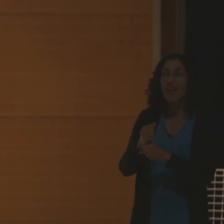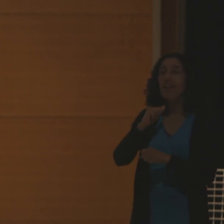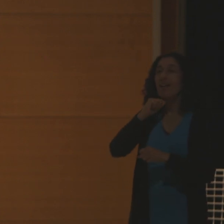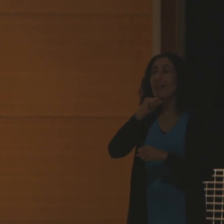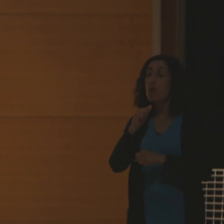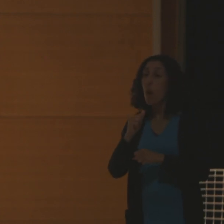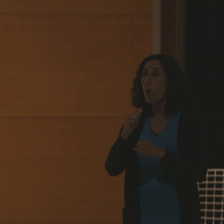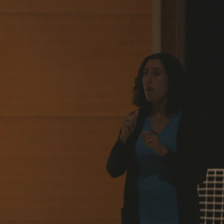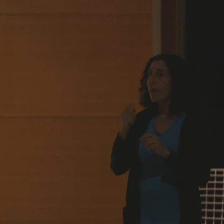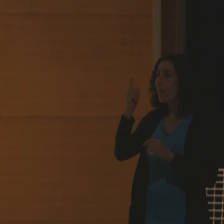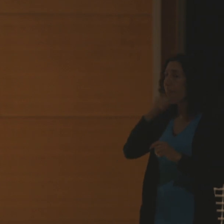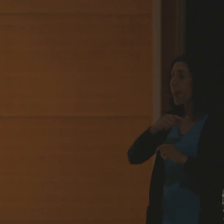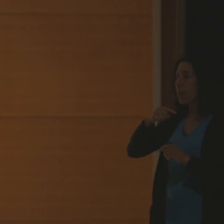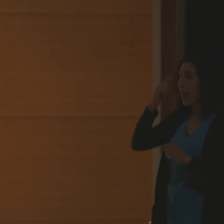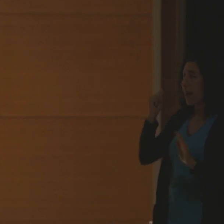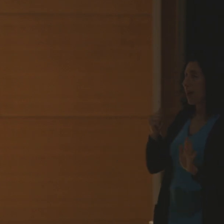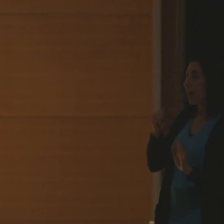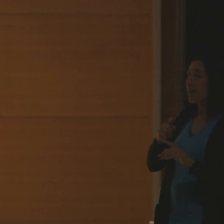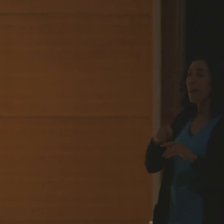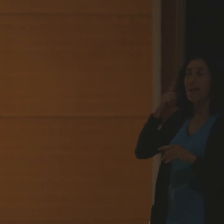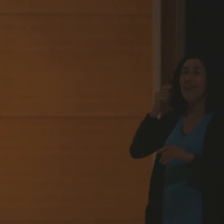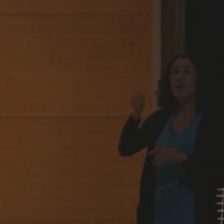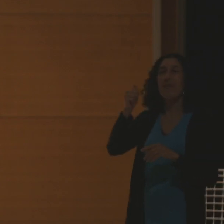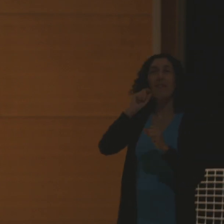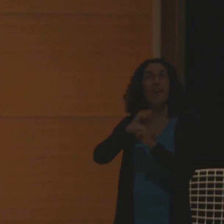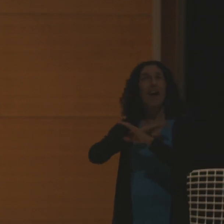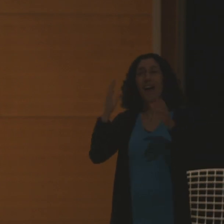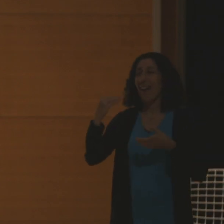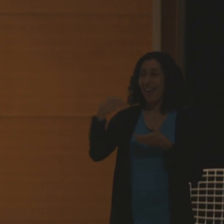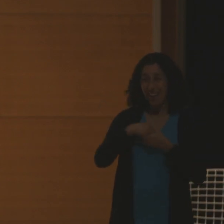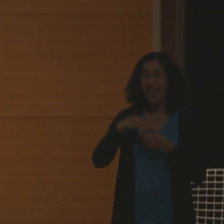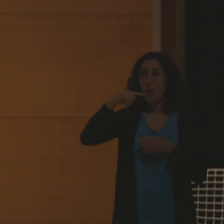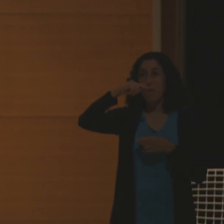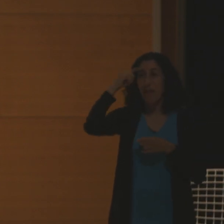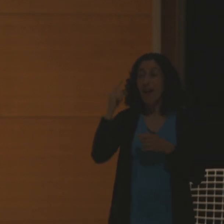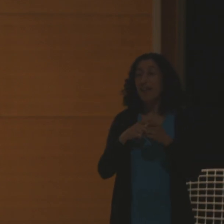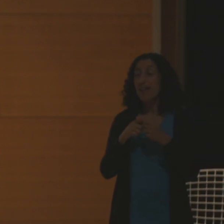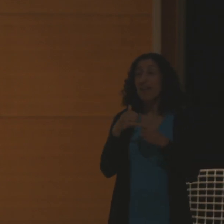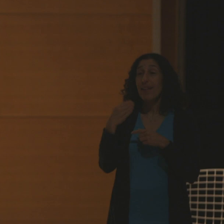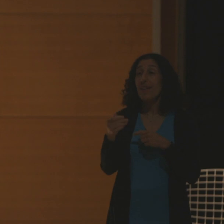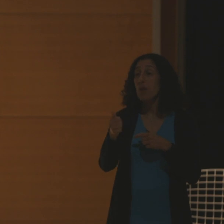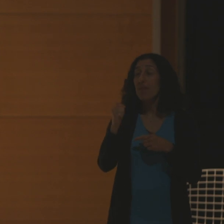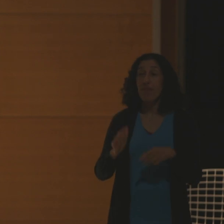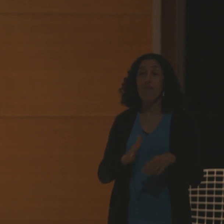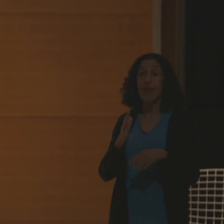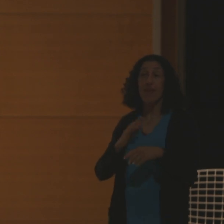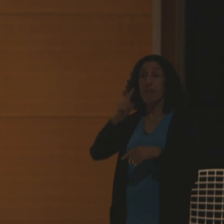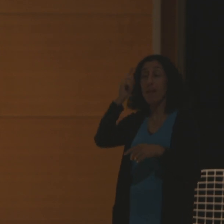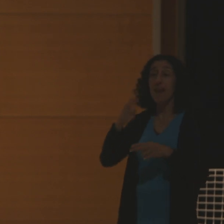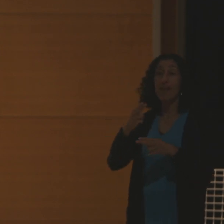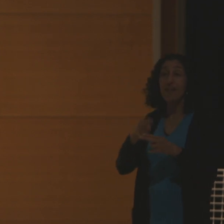in an afro, but picture yourself as black. And if you want, you can even give yourself a fancy black name, like